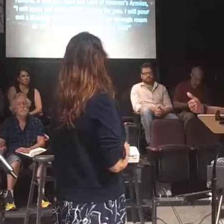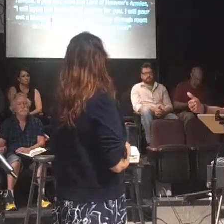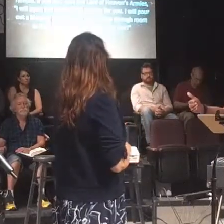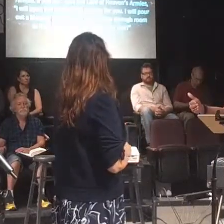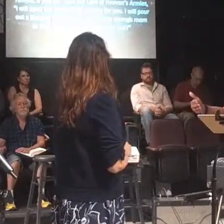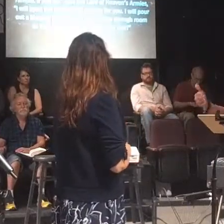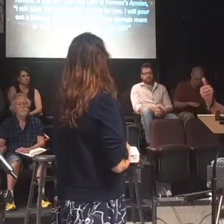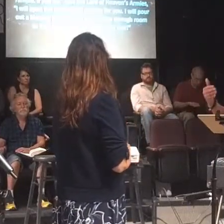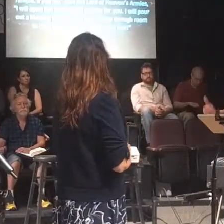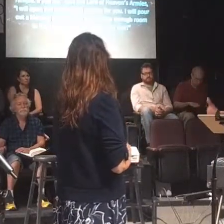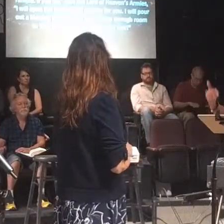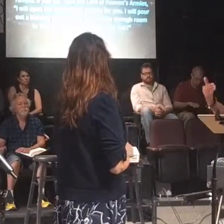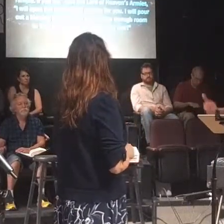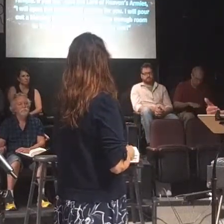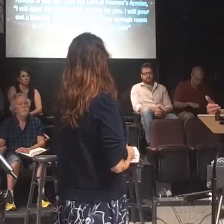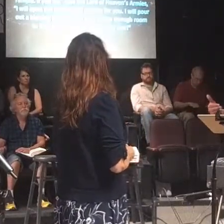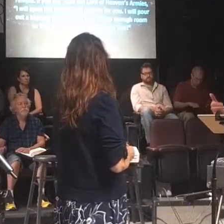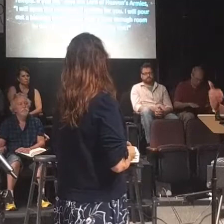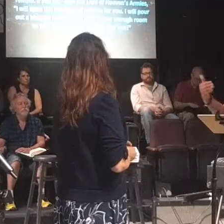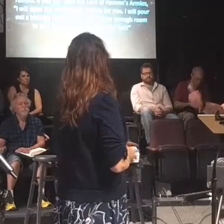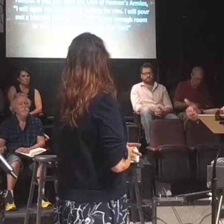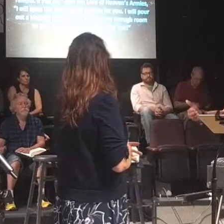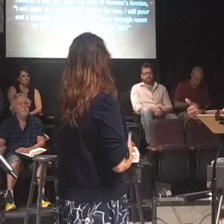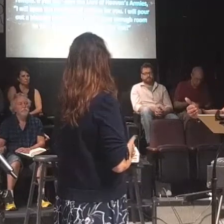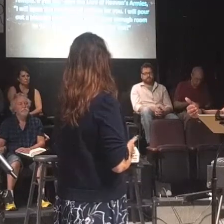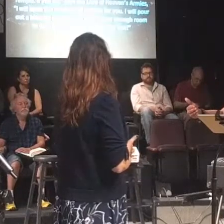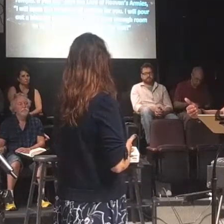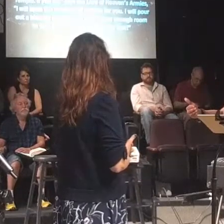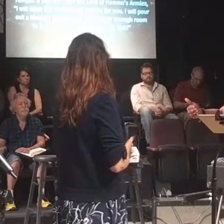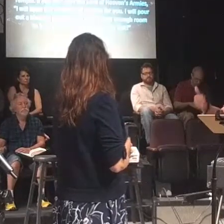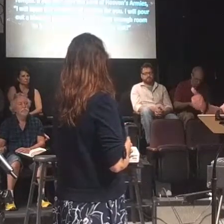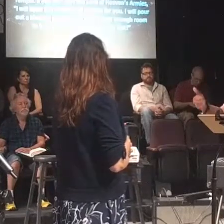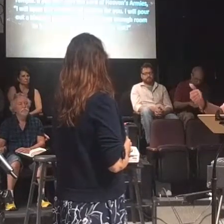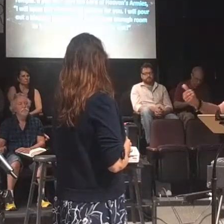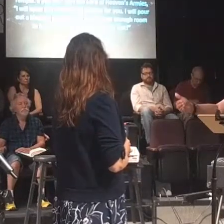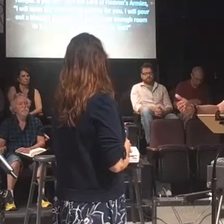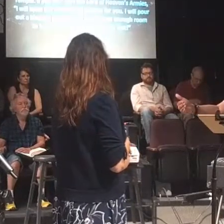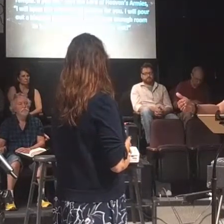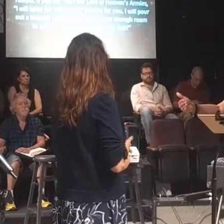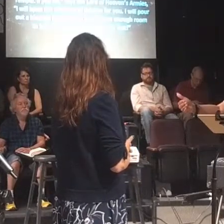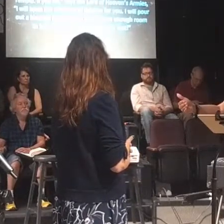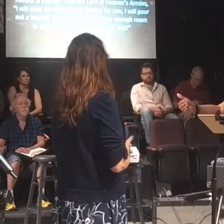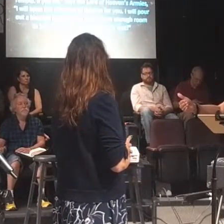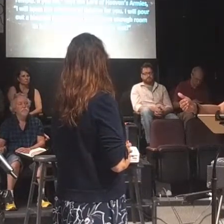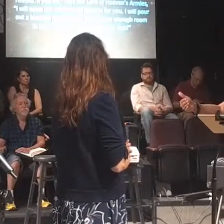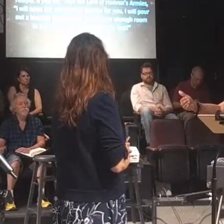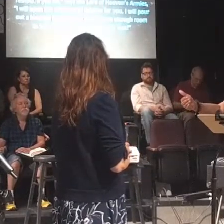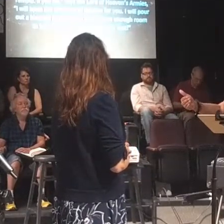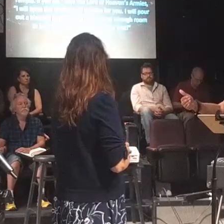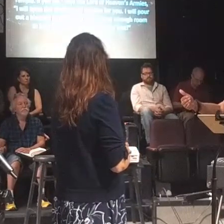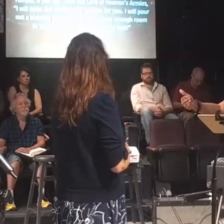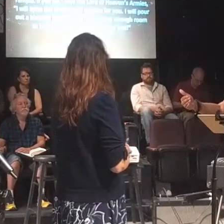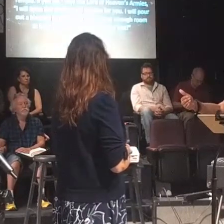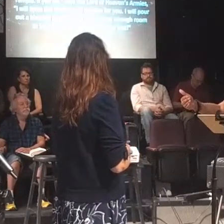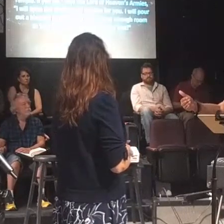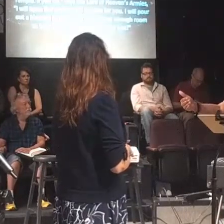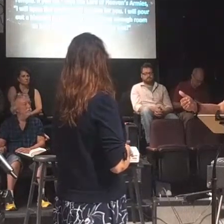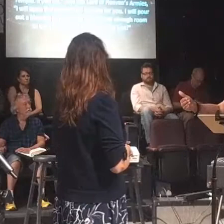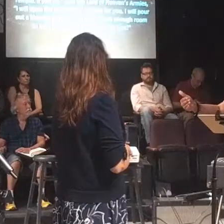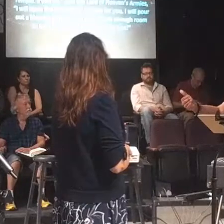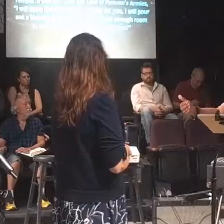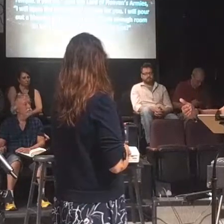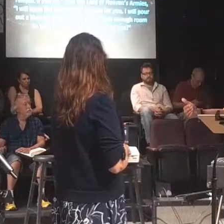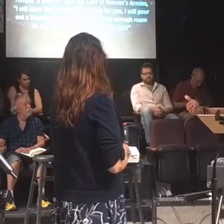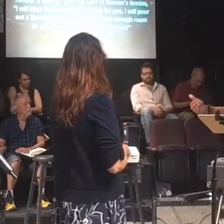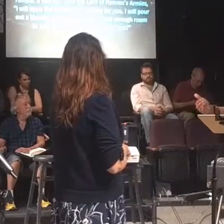me. Bring all the tithes into the storehouse, so there will be enough food in my temple. if you